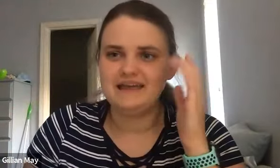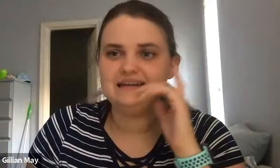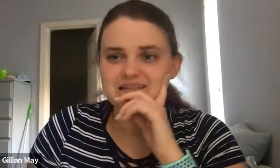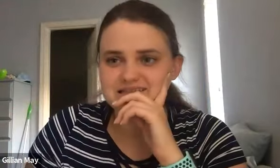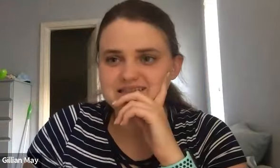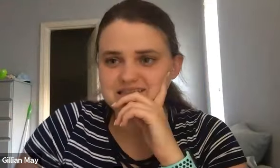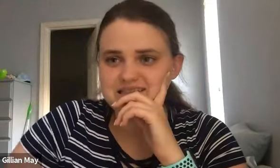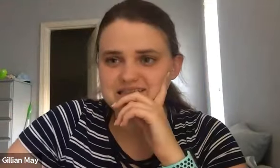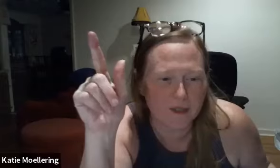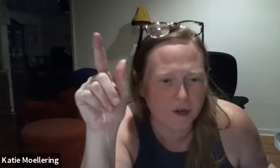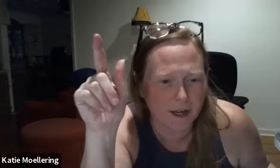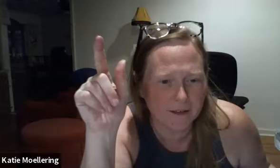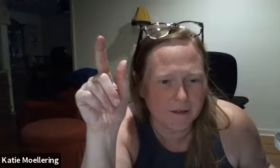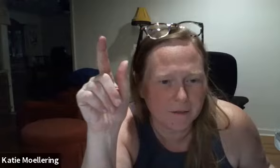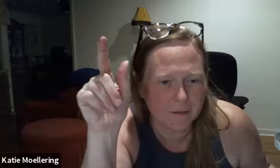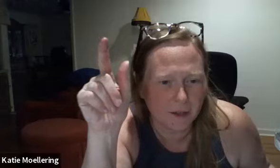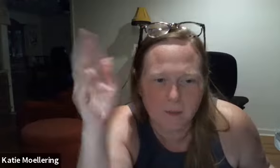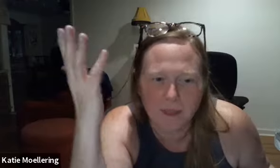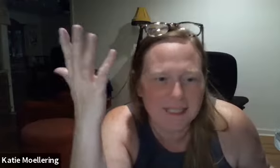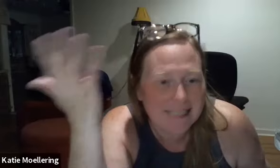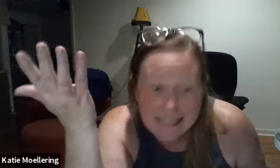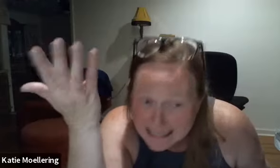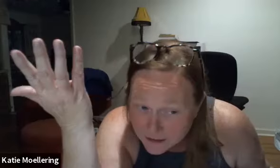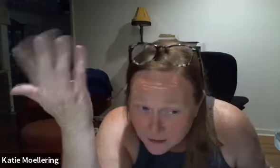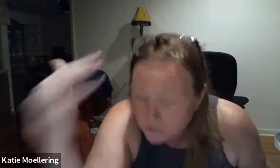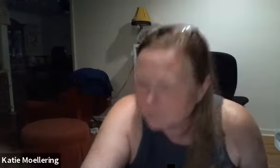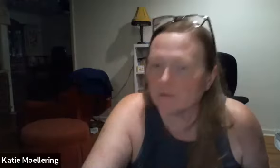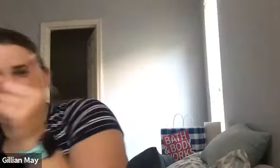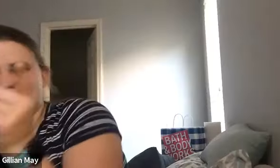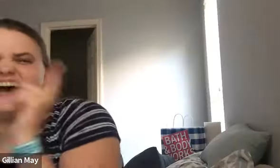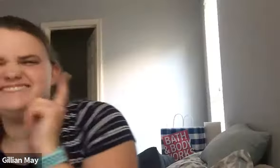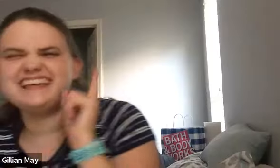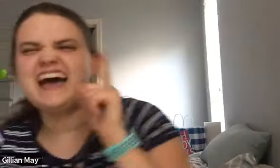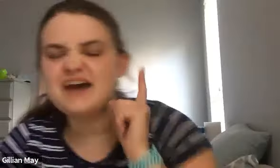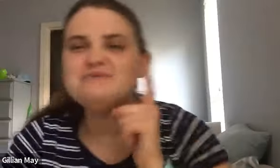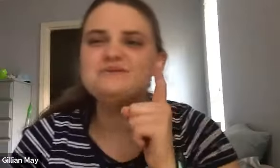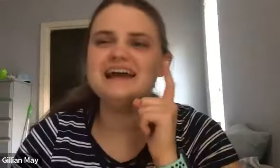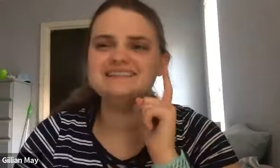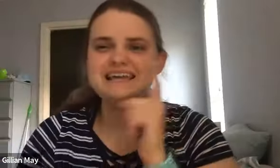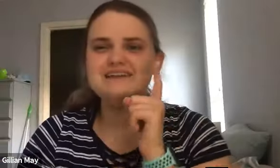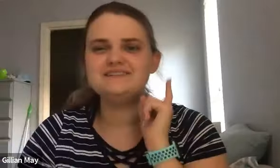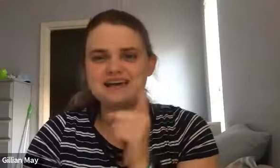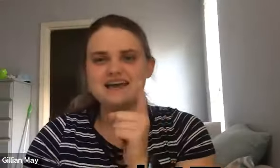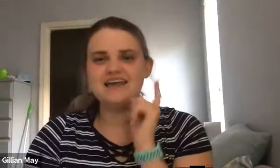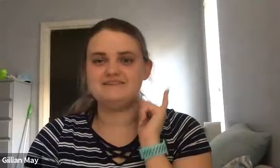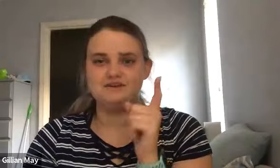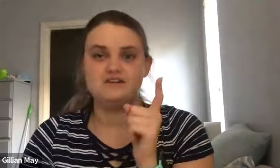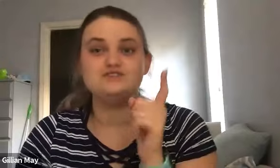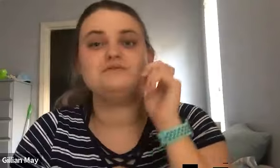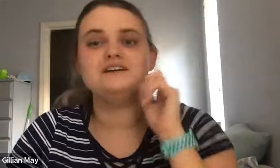head. What about restaurant or like place to eat? Yes, that was one I had saved to say and I forgot. So